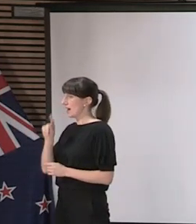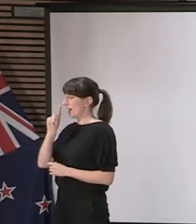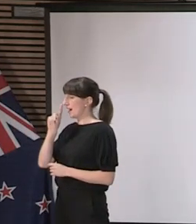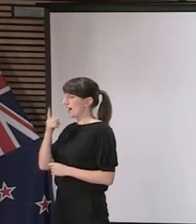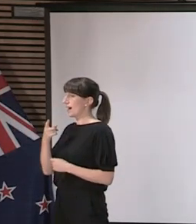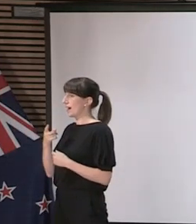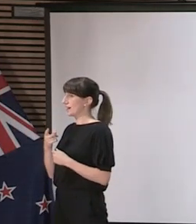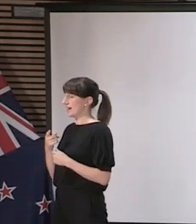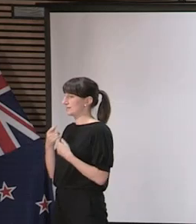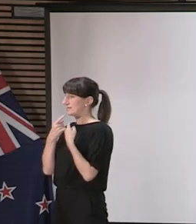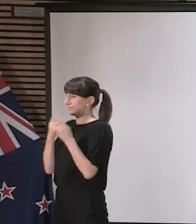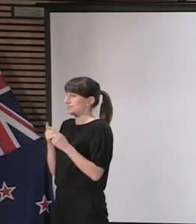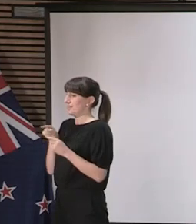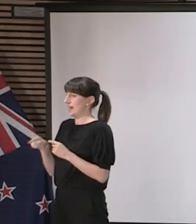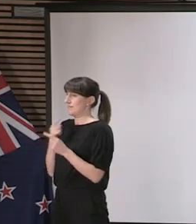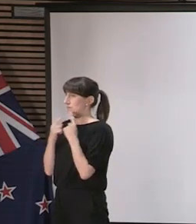only